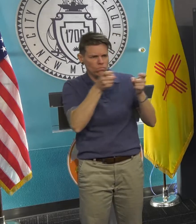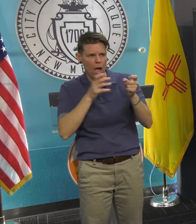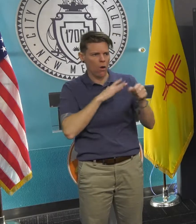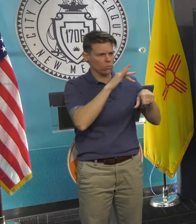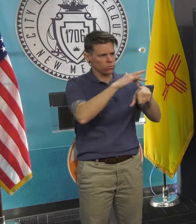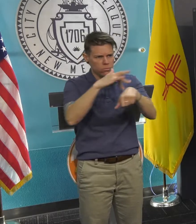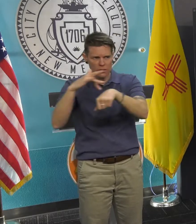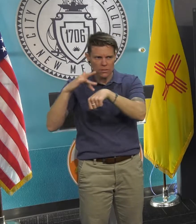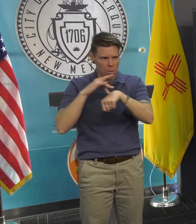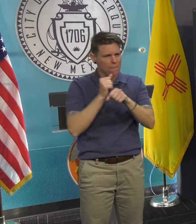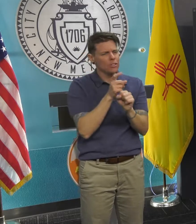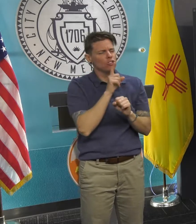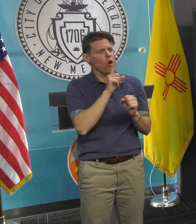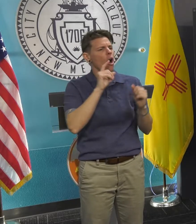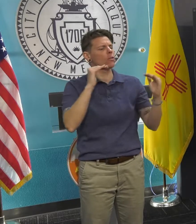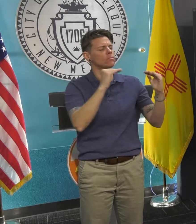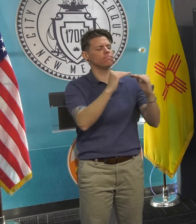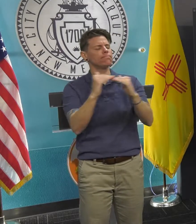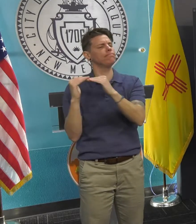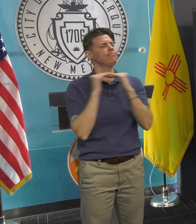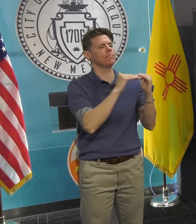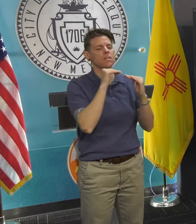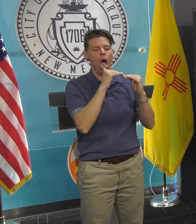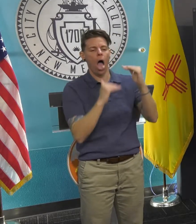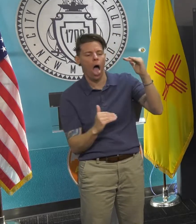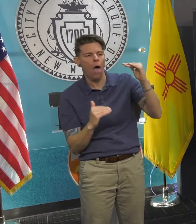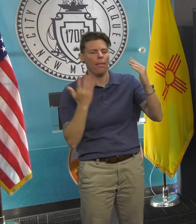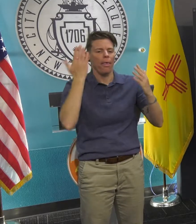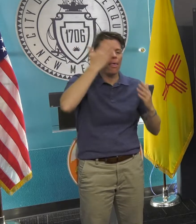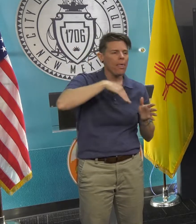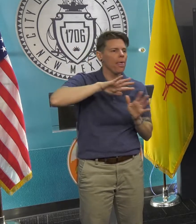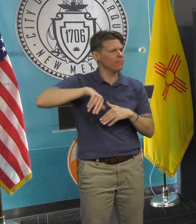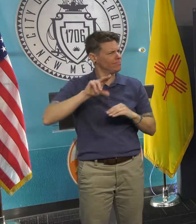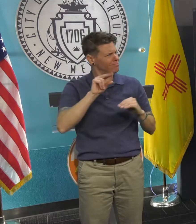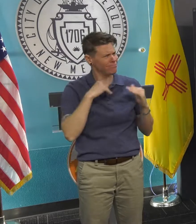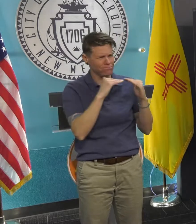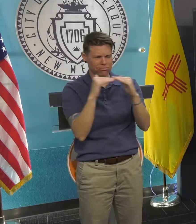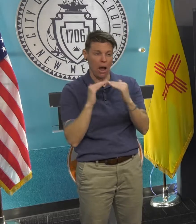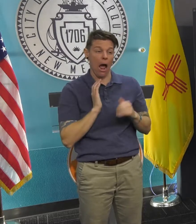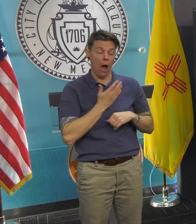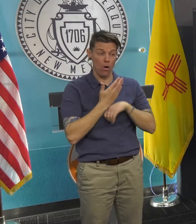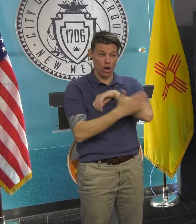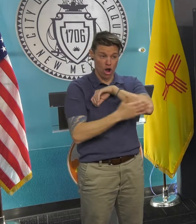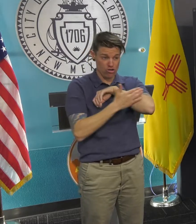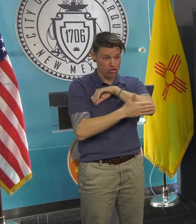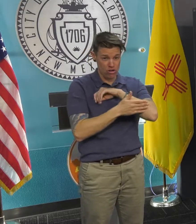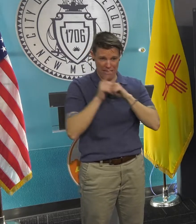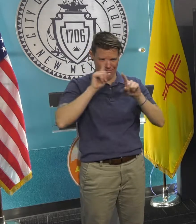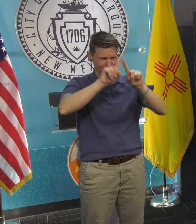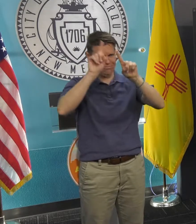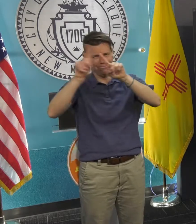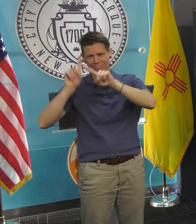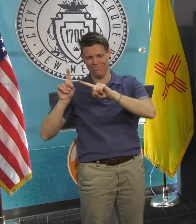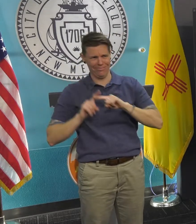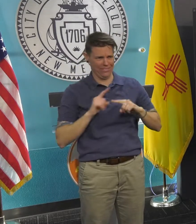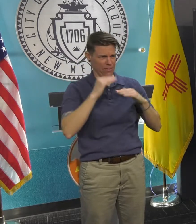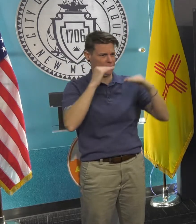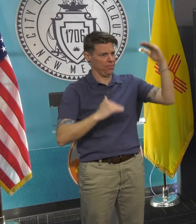anything from this pandemic, it's that there is vast inequality in our country, and the coronavirus only magnifies